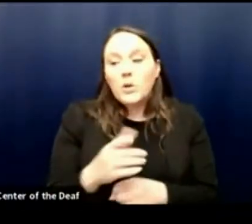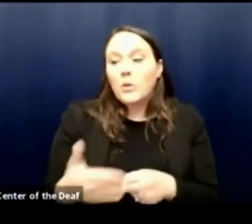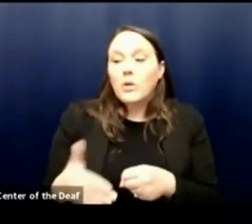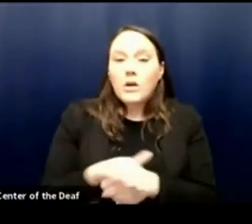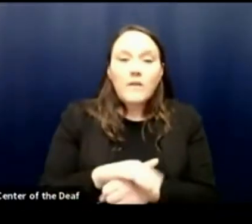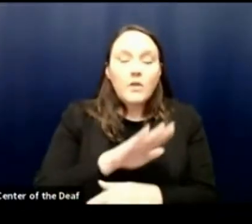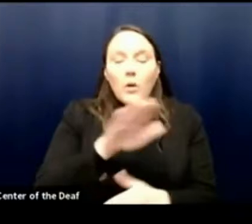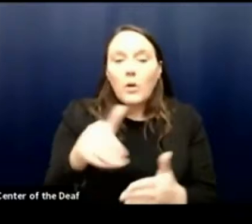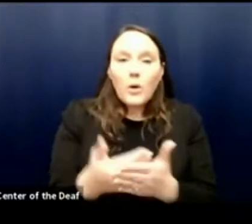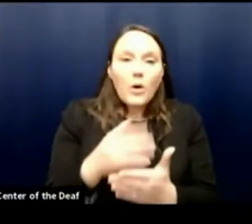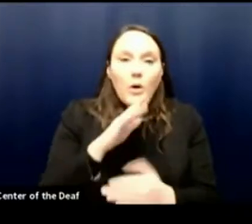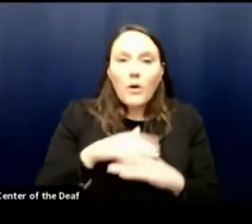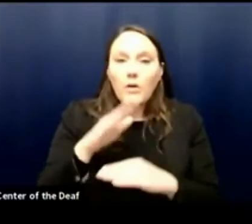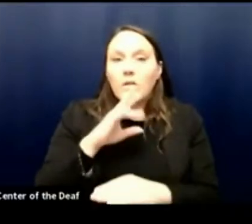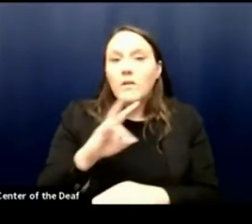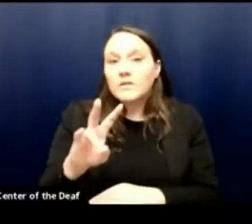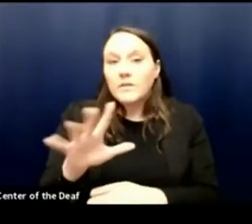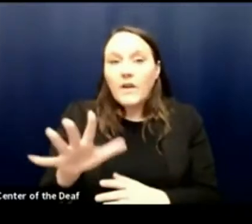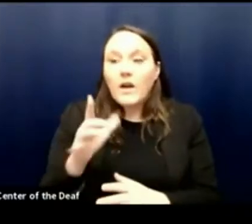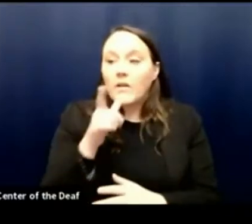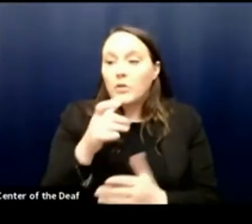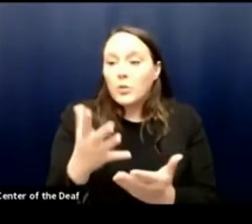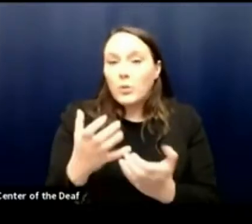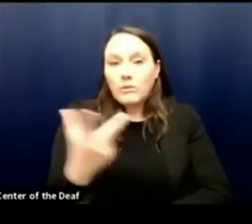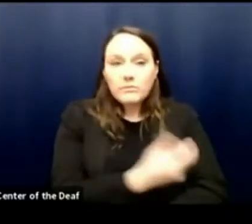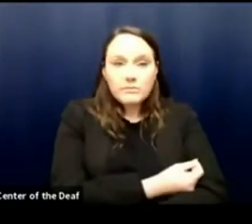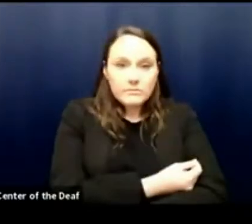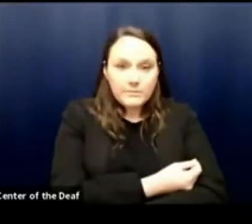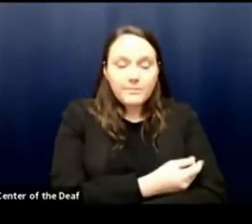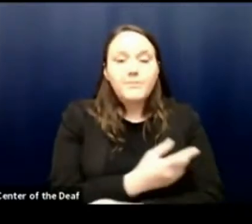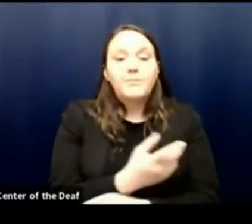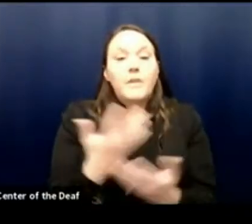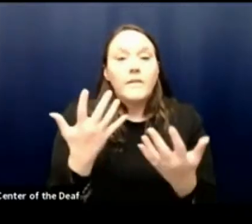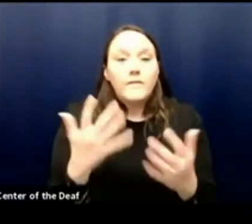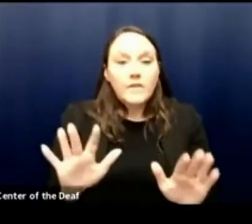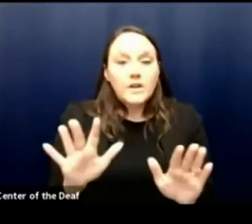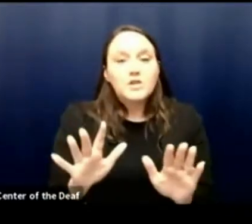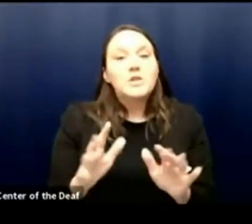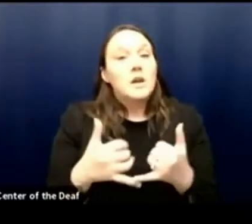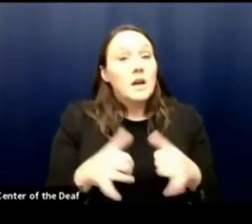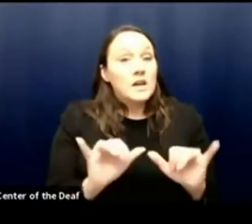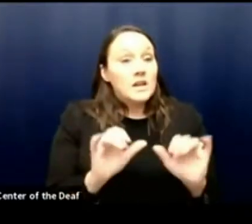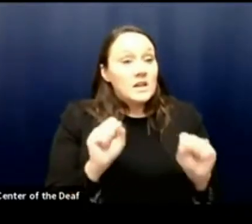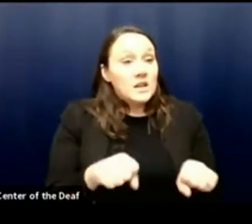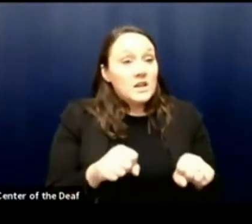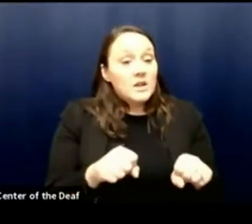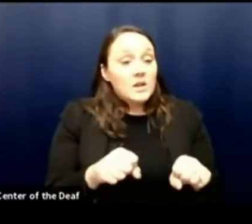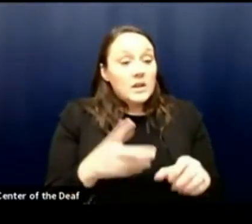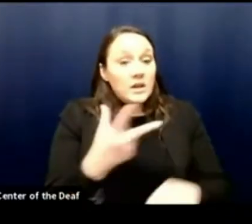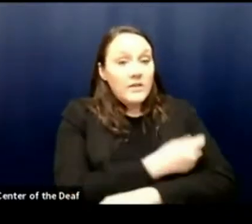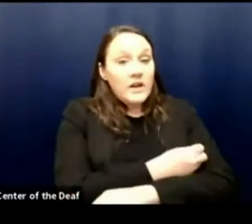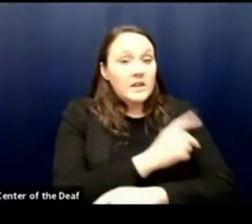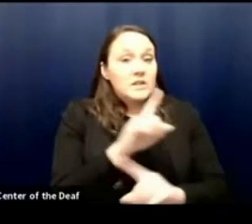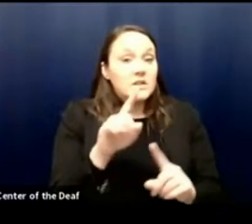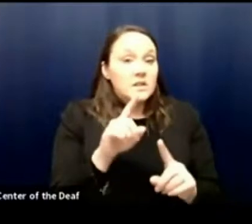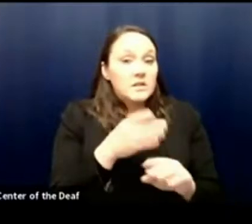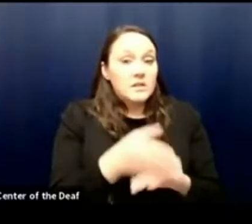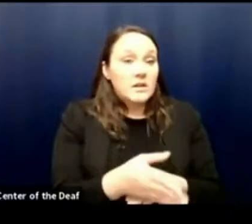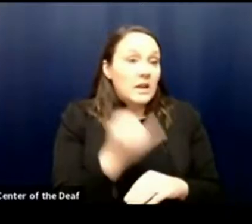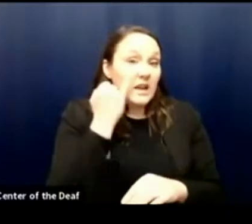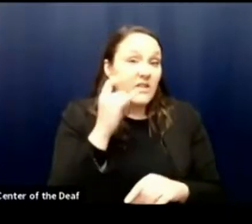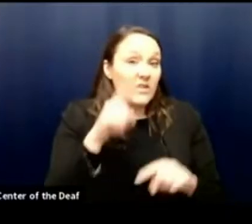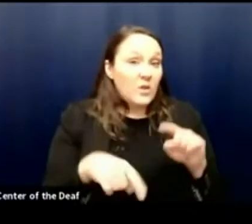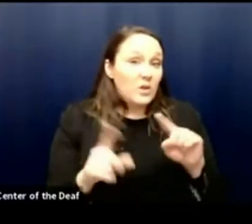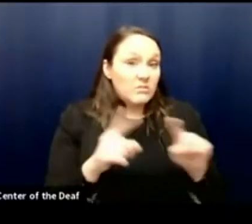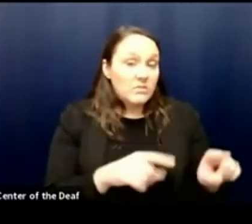75 and older people that want to get vaccinated with the vaccine. They'll still be able to get vaccinated if they didn't make it to a clinic. Once we open it up, they'll still be able to come because